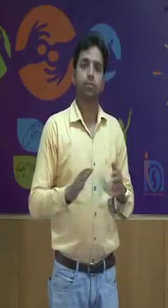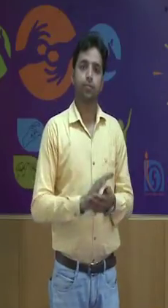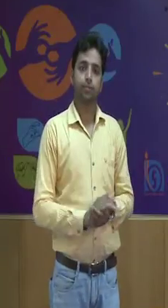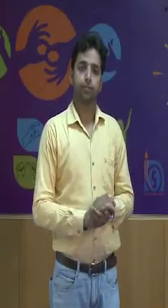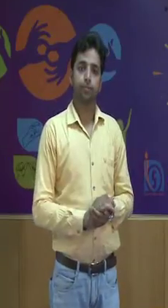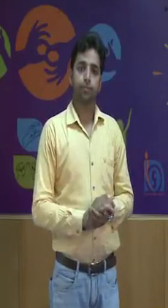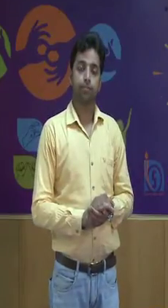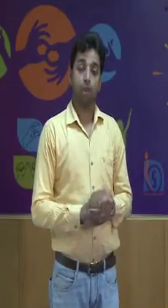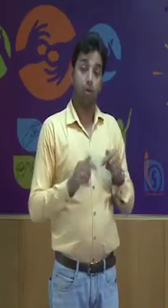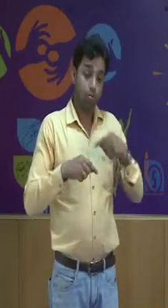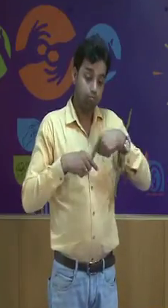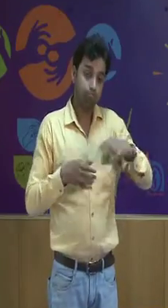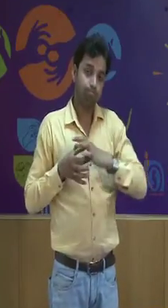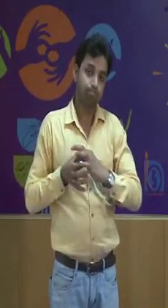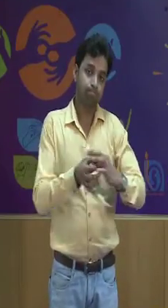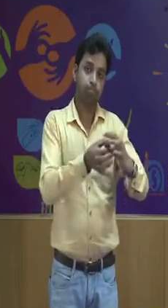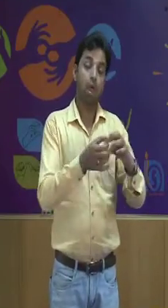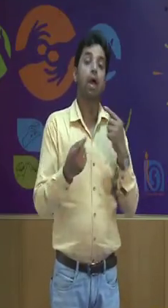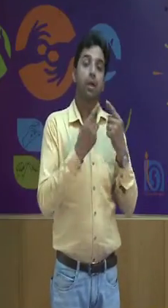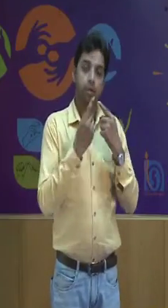We will continue that discussion today.